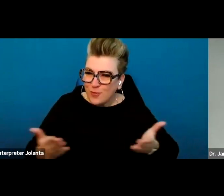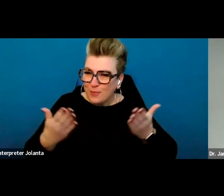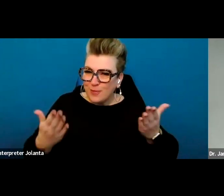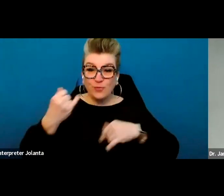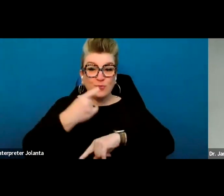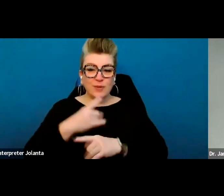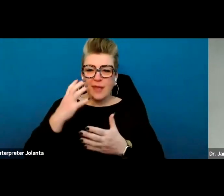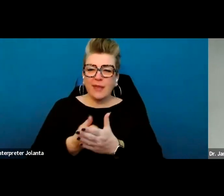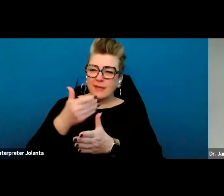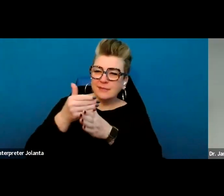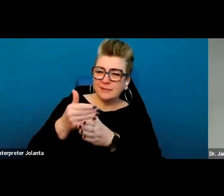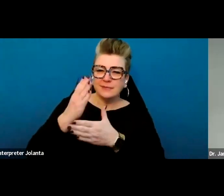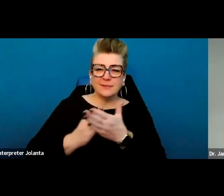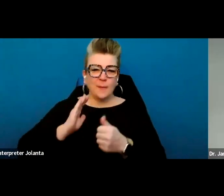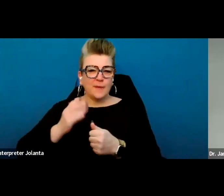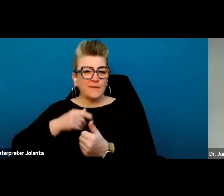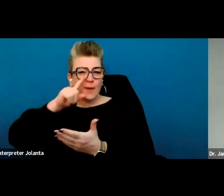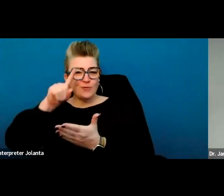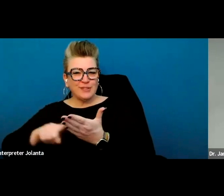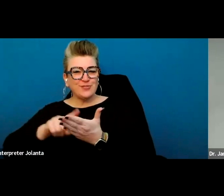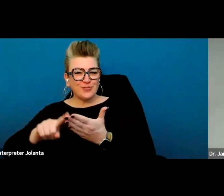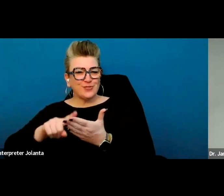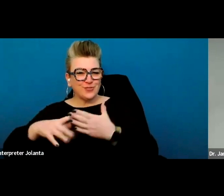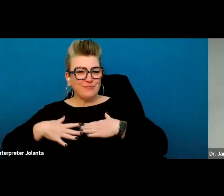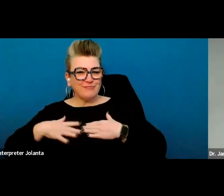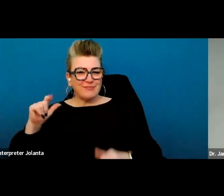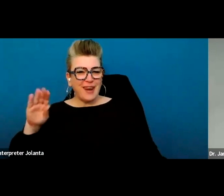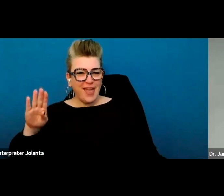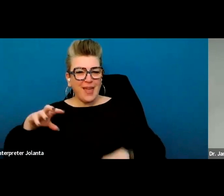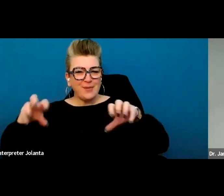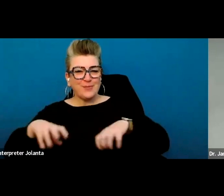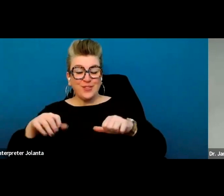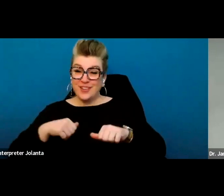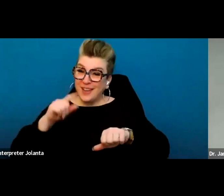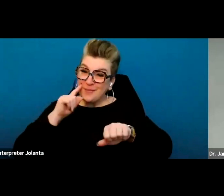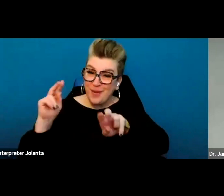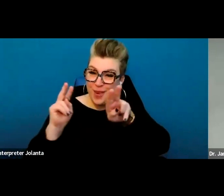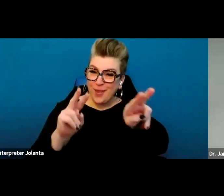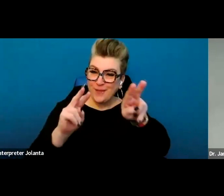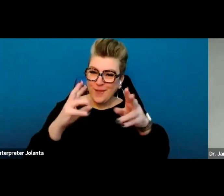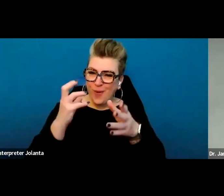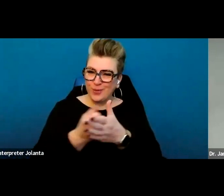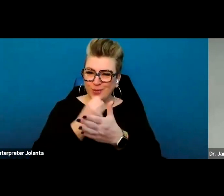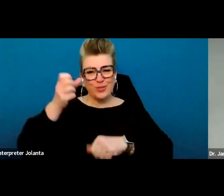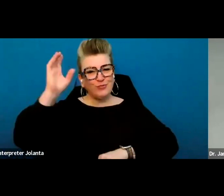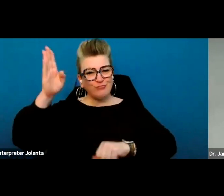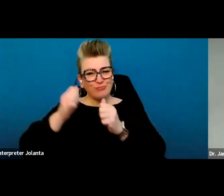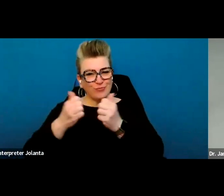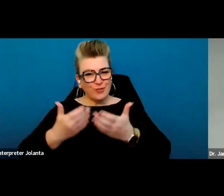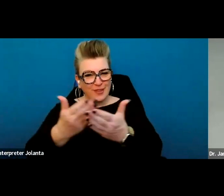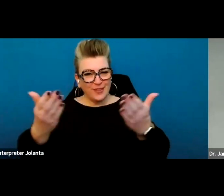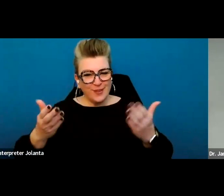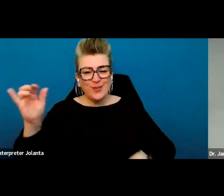some of the work that we do in the lab. Yeah, really looking forward to presenting to you, but